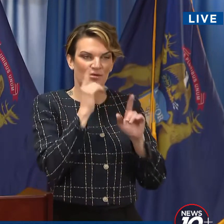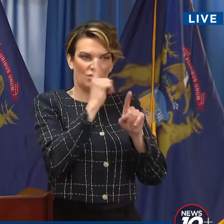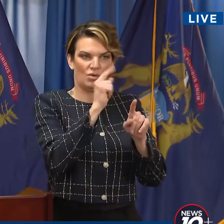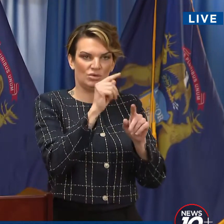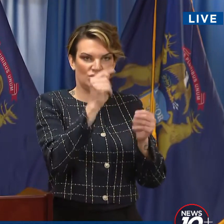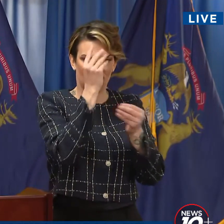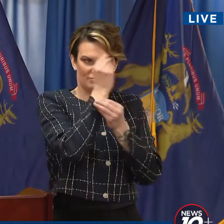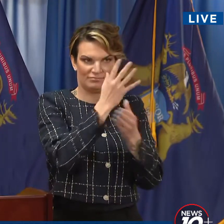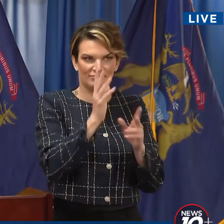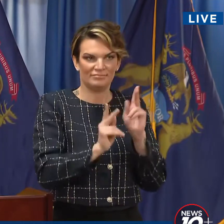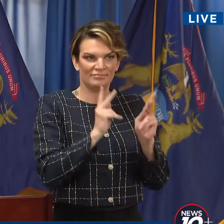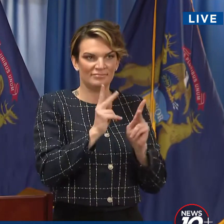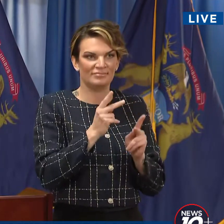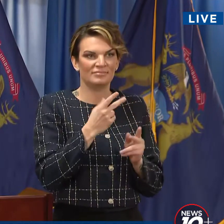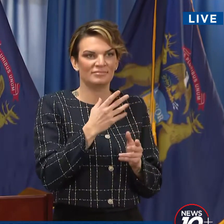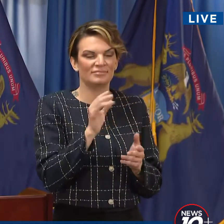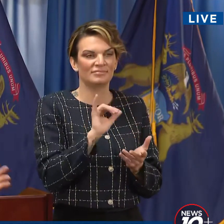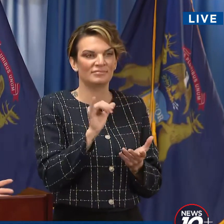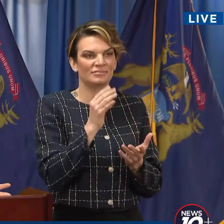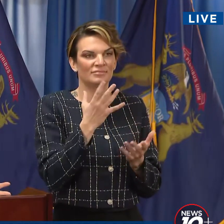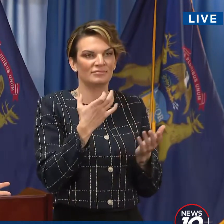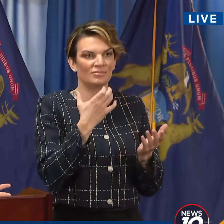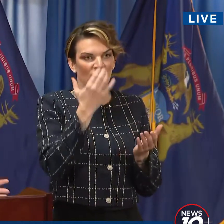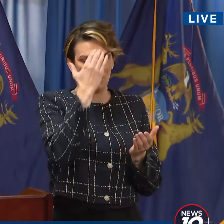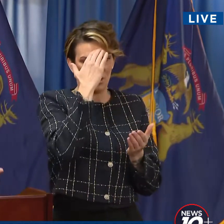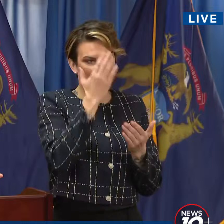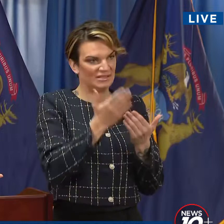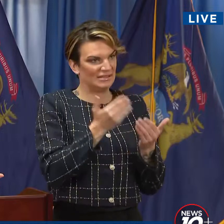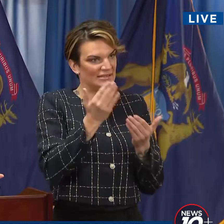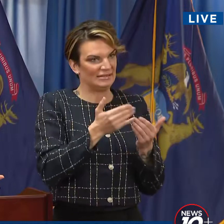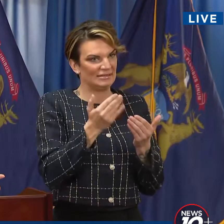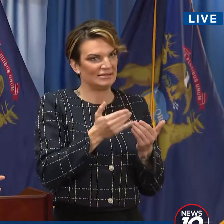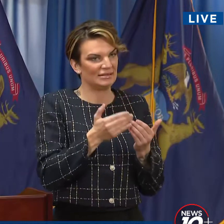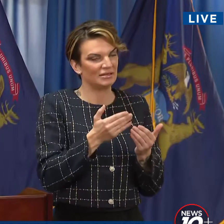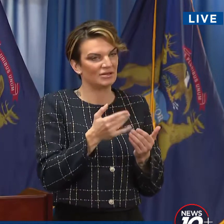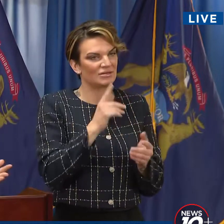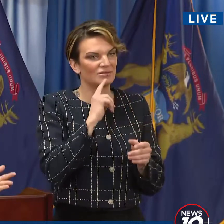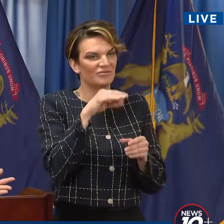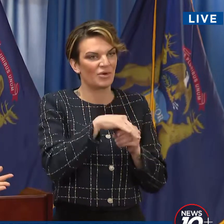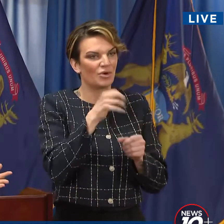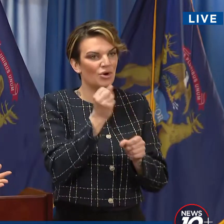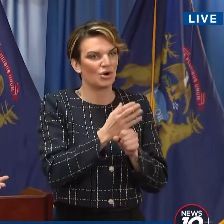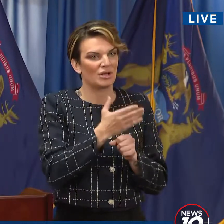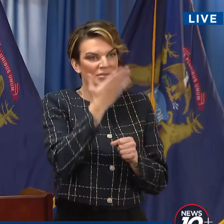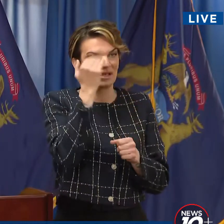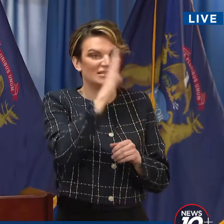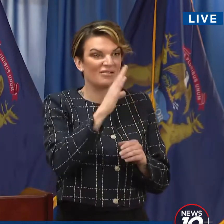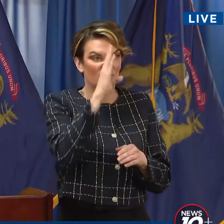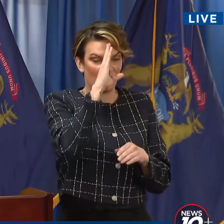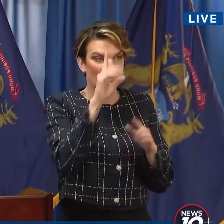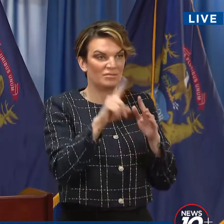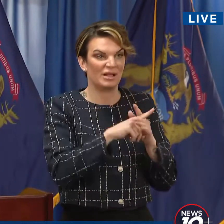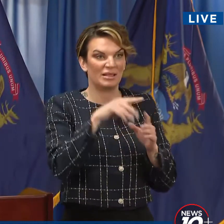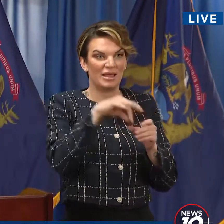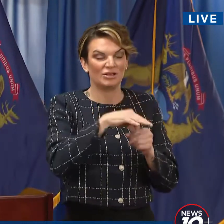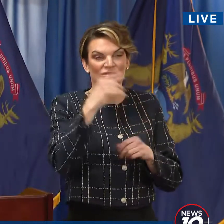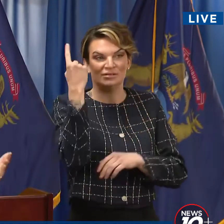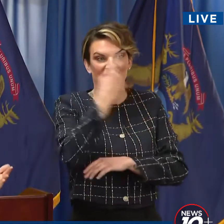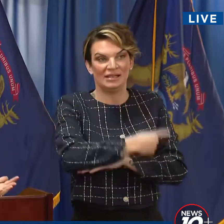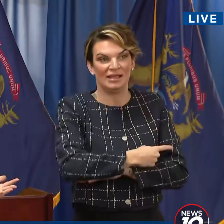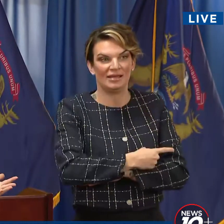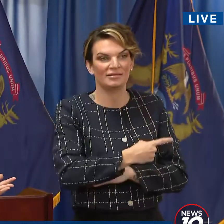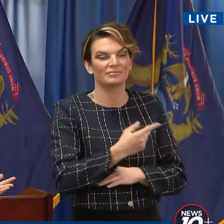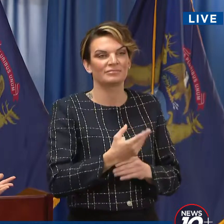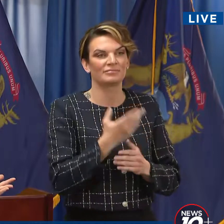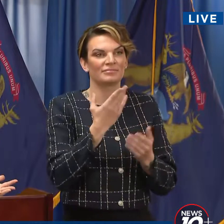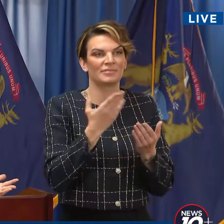do that. Secondly, we do want to know that it's easier to vote early because of the potential unknowns that could arise on Election Day, not just out of your own control,